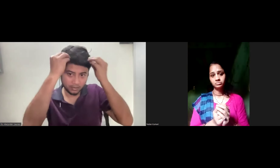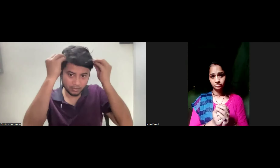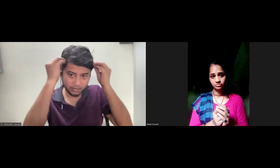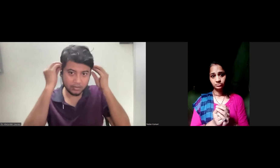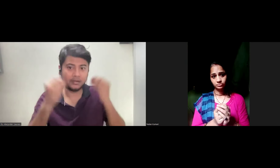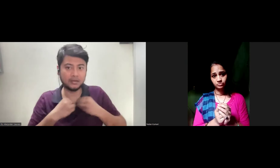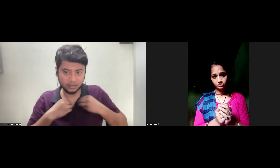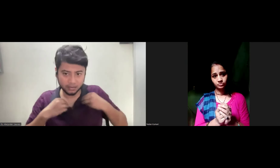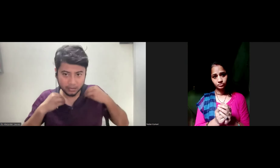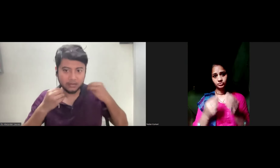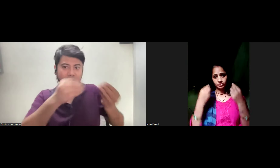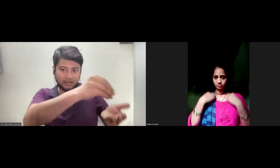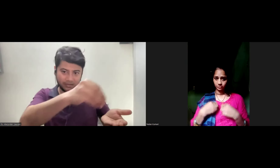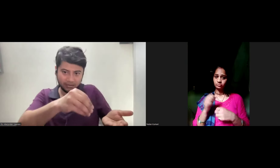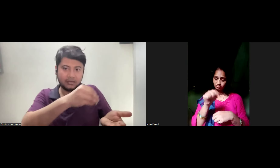Many are there, huh?